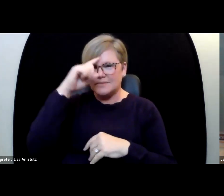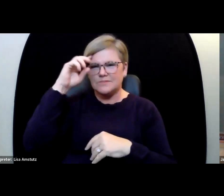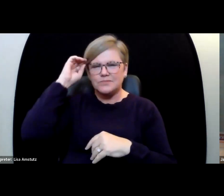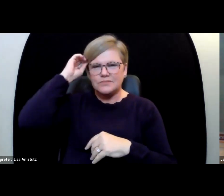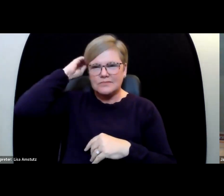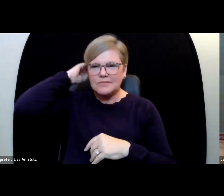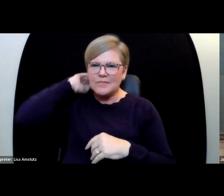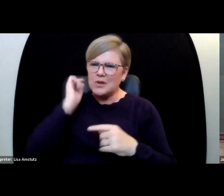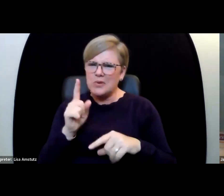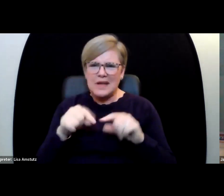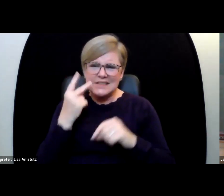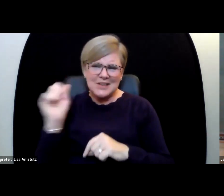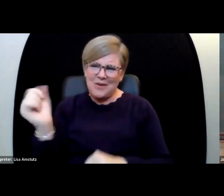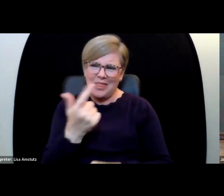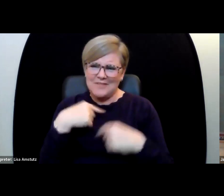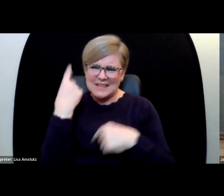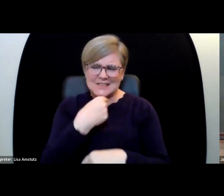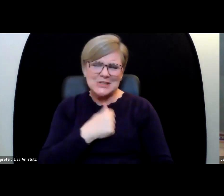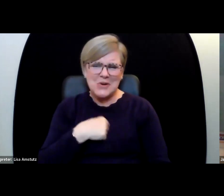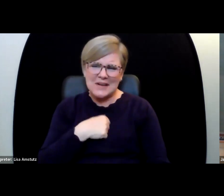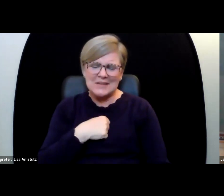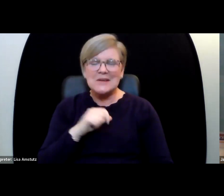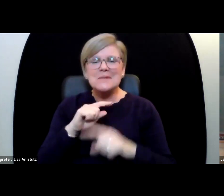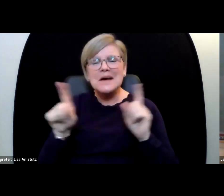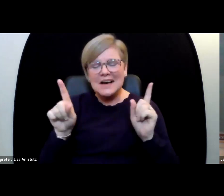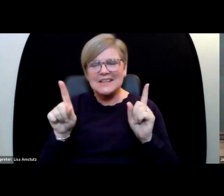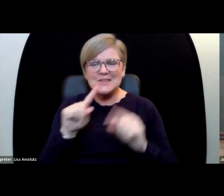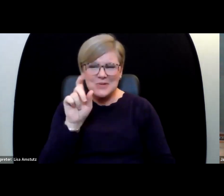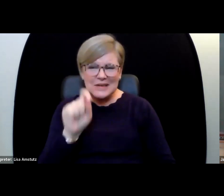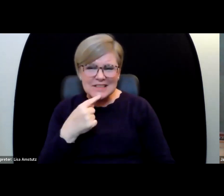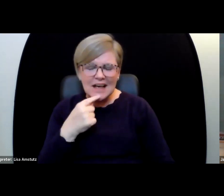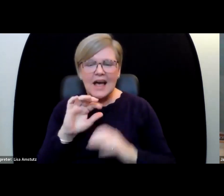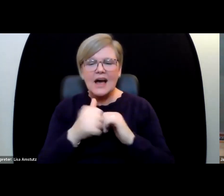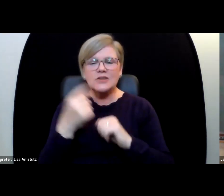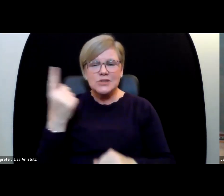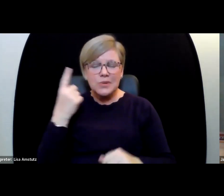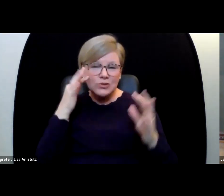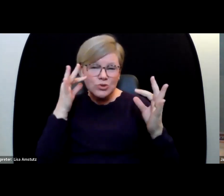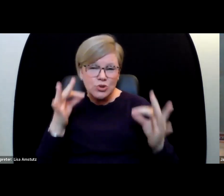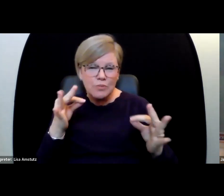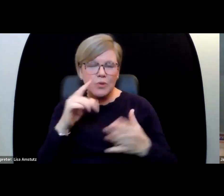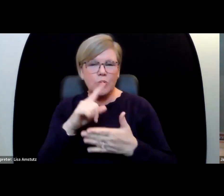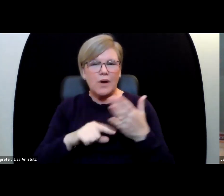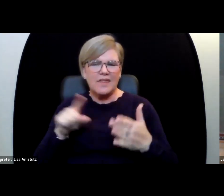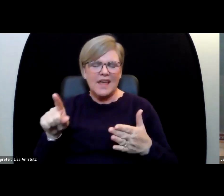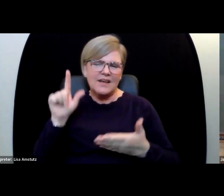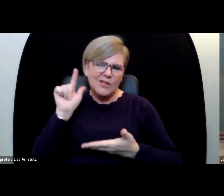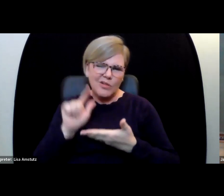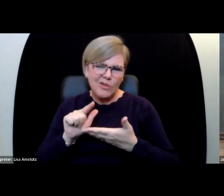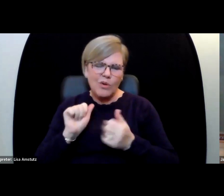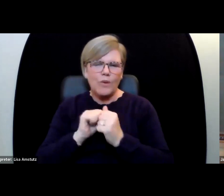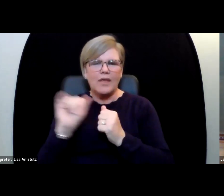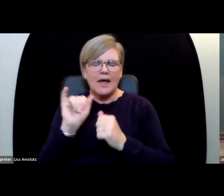you can't see all of their faces. How can someone determine what they are low in, such